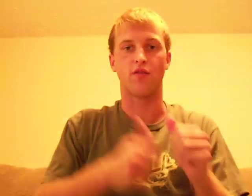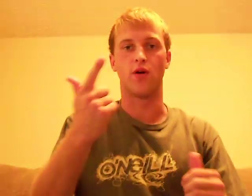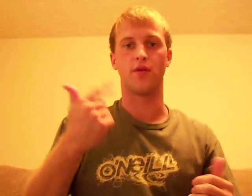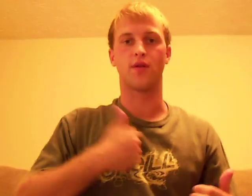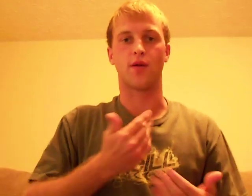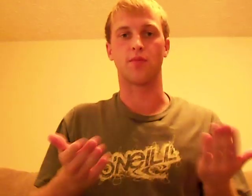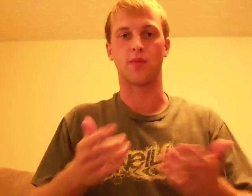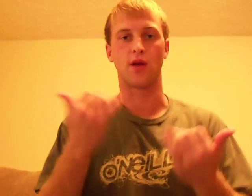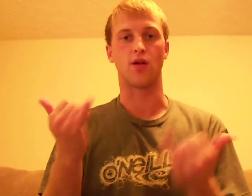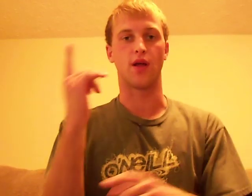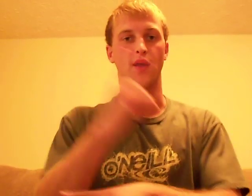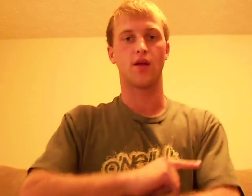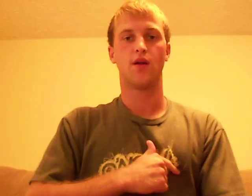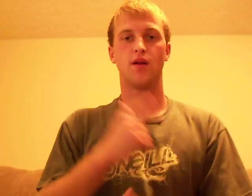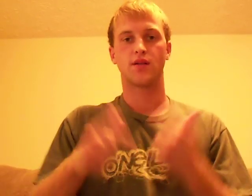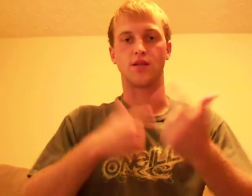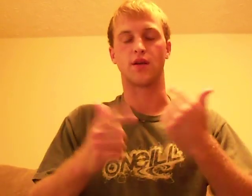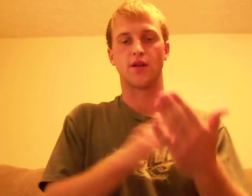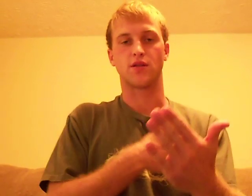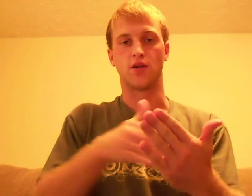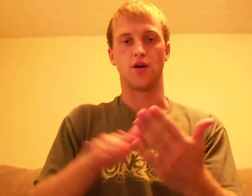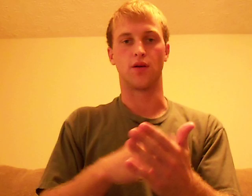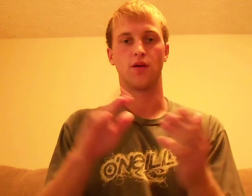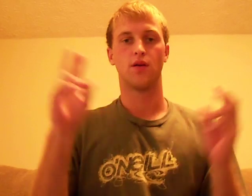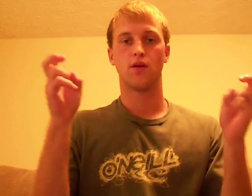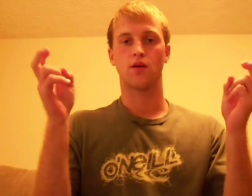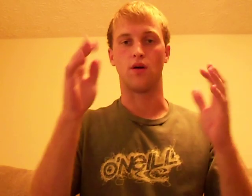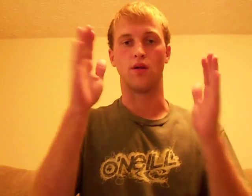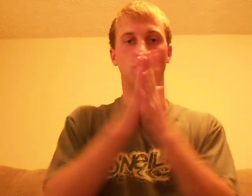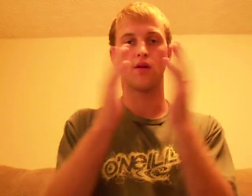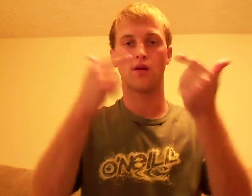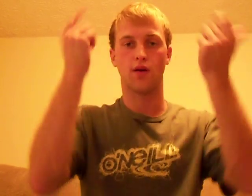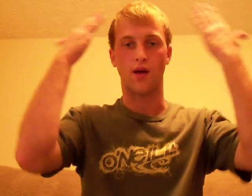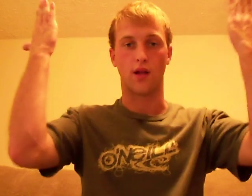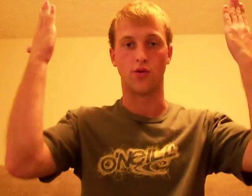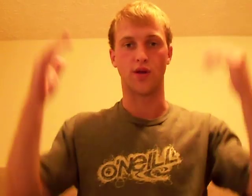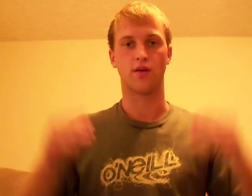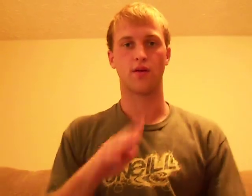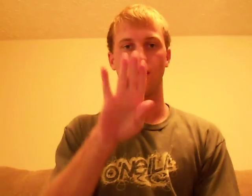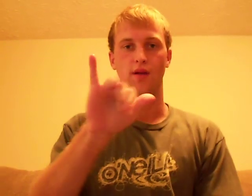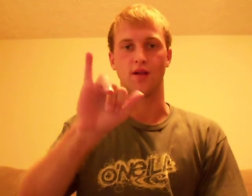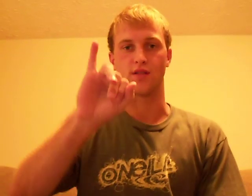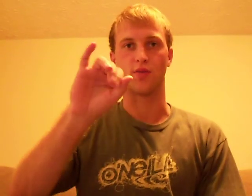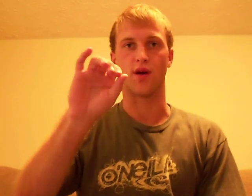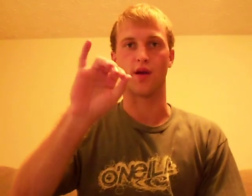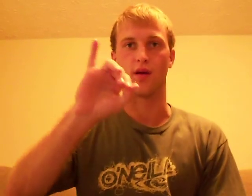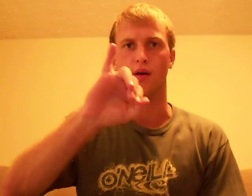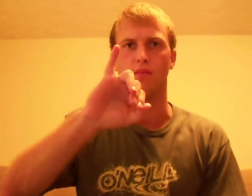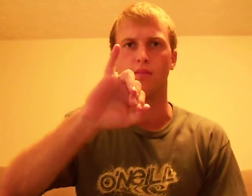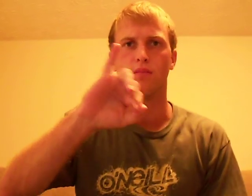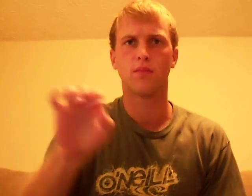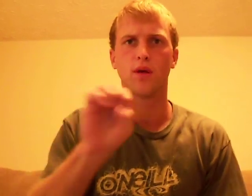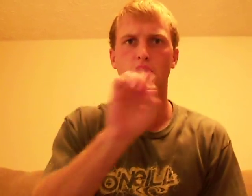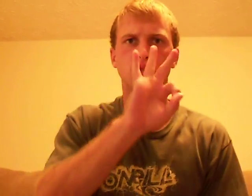Hey everyone, I'm here today to sign a song called Hallelujah, and it's by